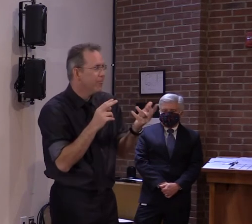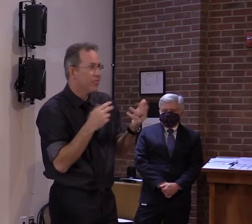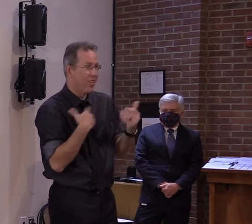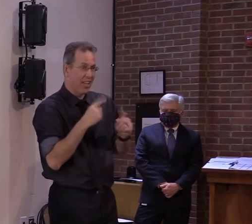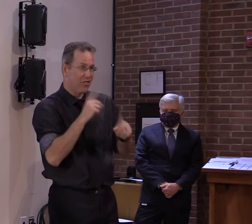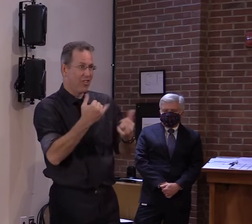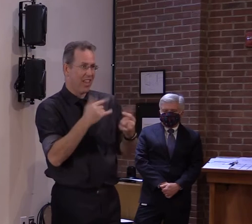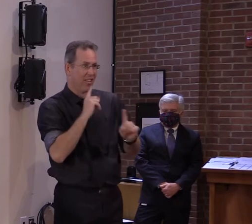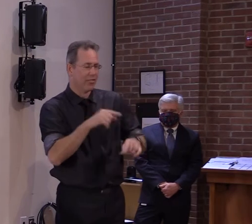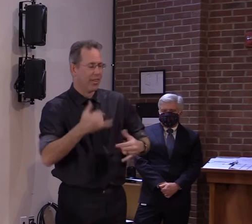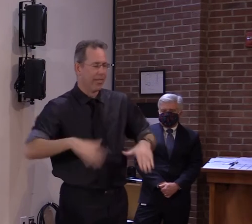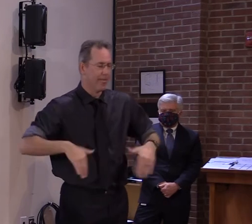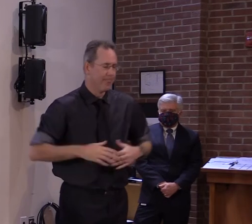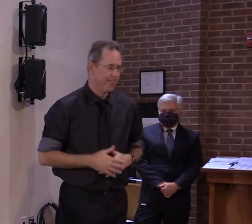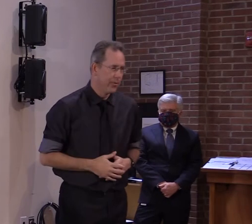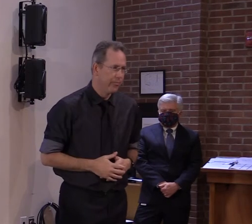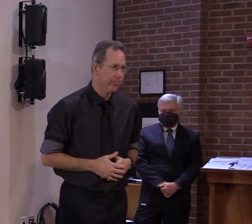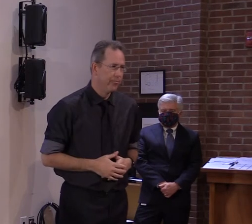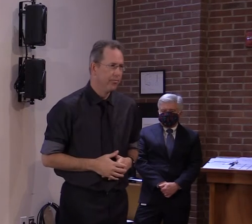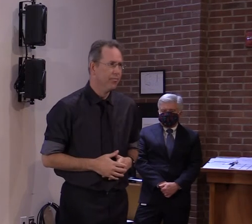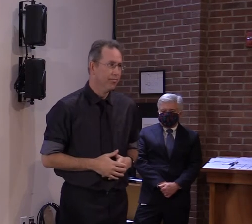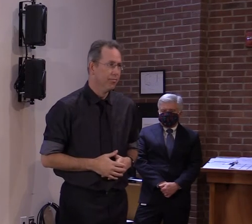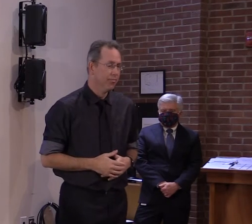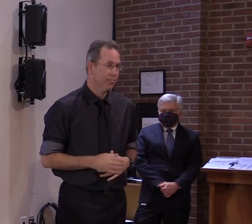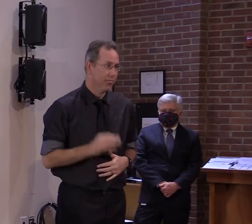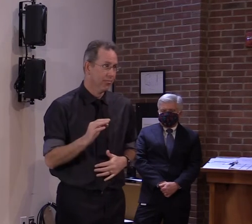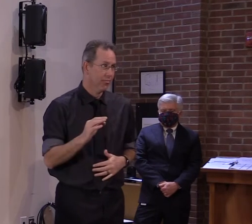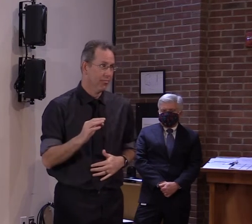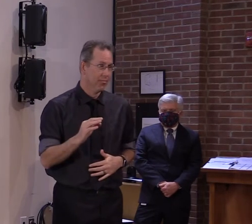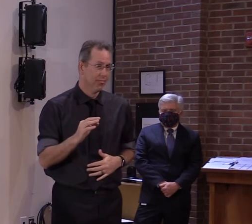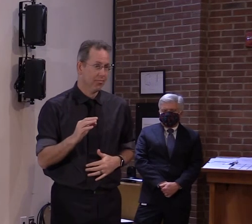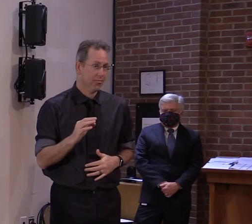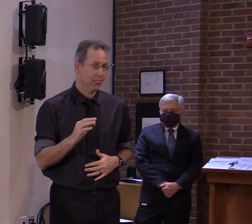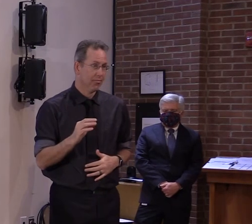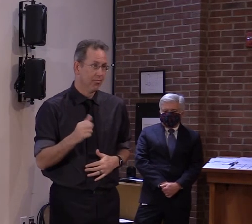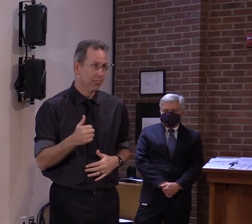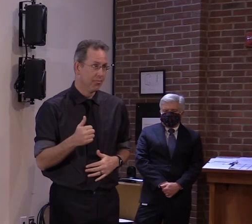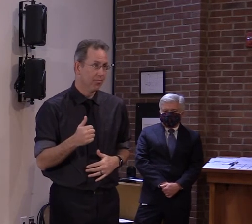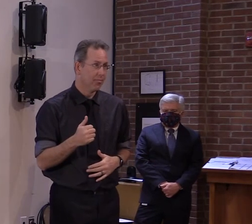I do. Thank you. I just think that question is